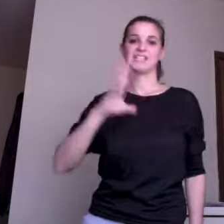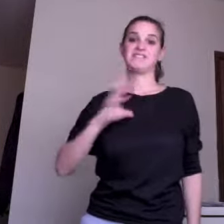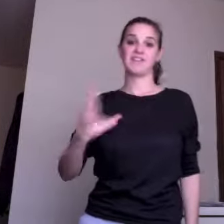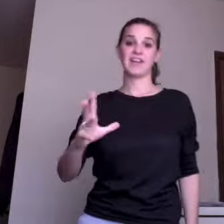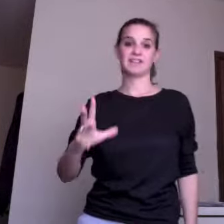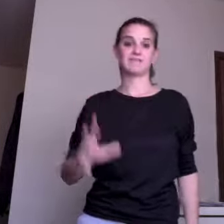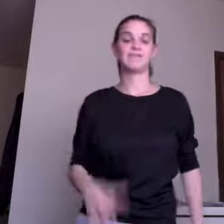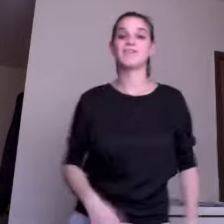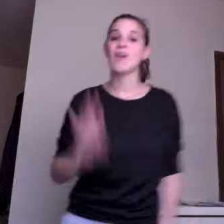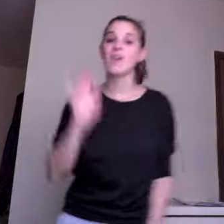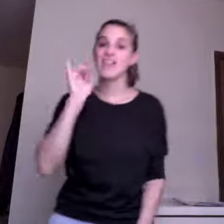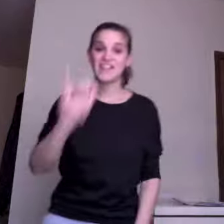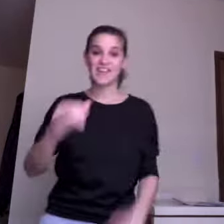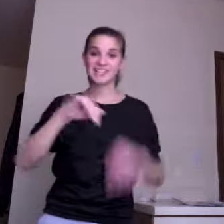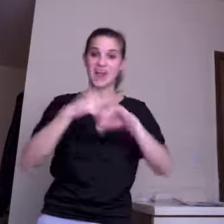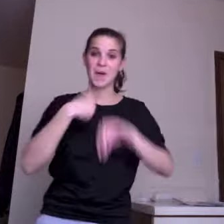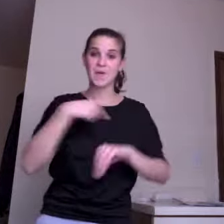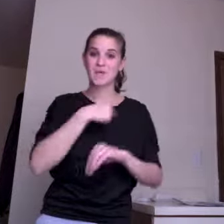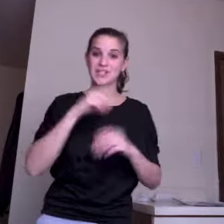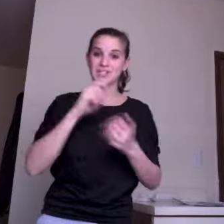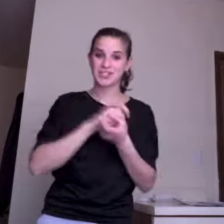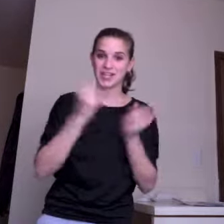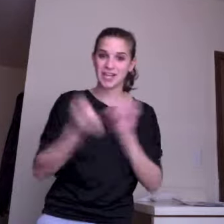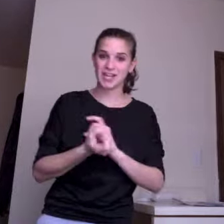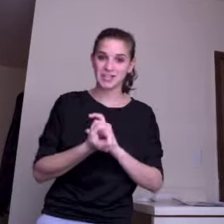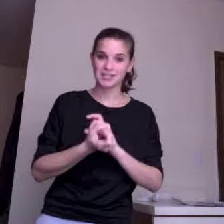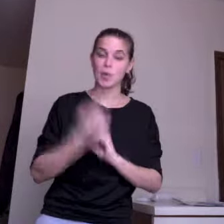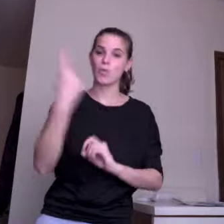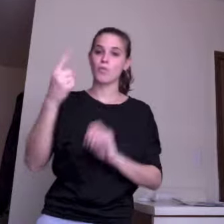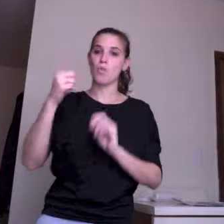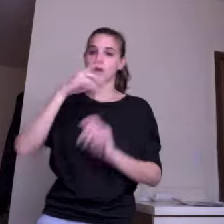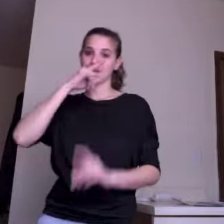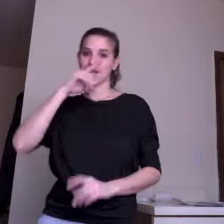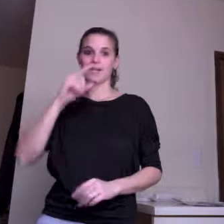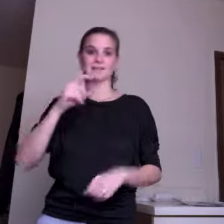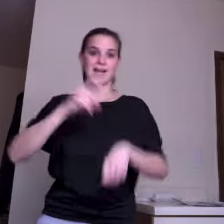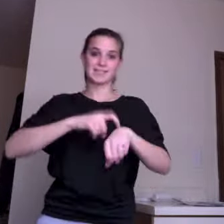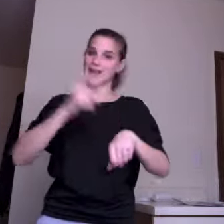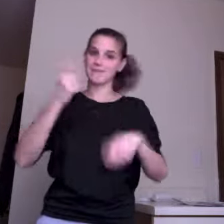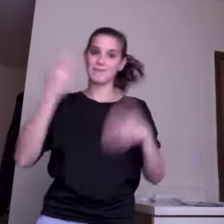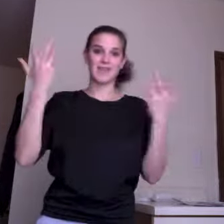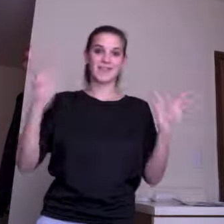think local. Choose organic, know your farm, and know your food. Thank you.